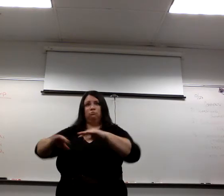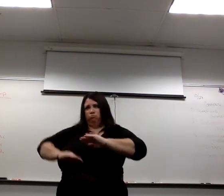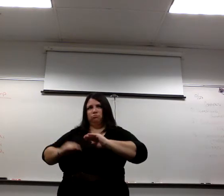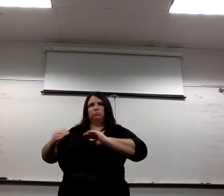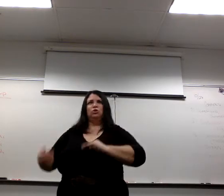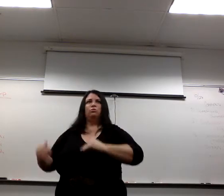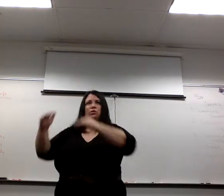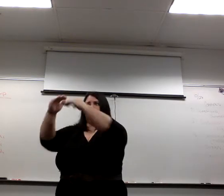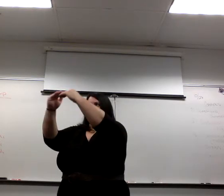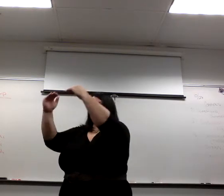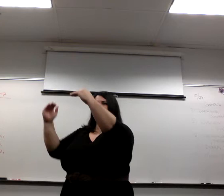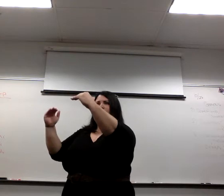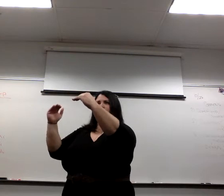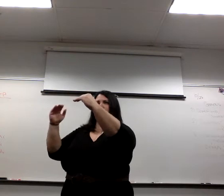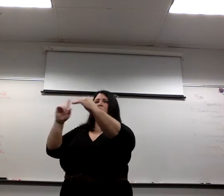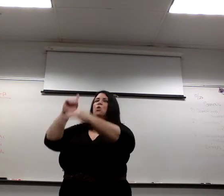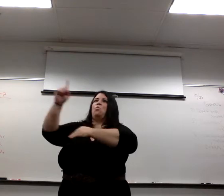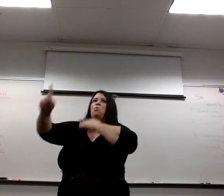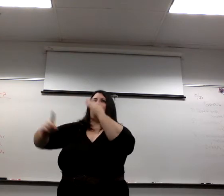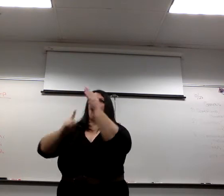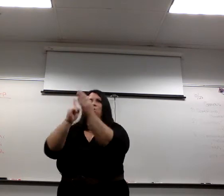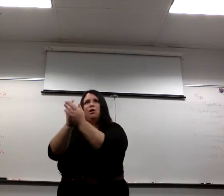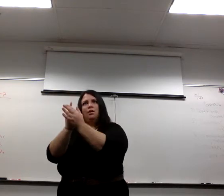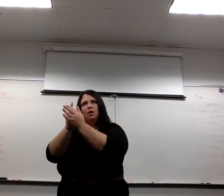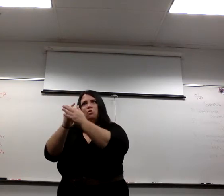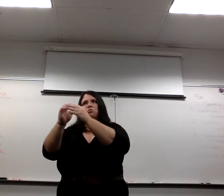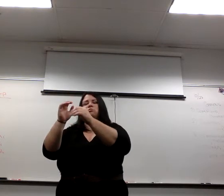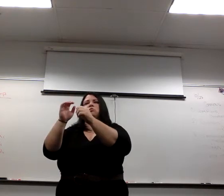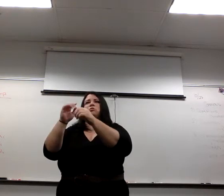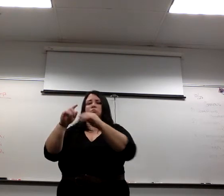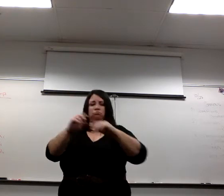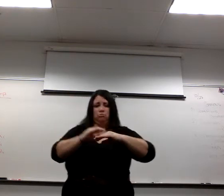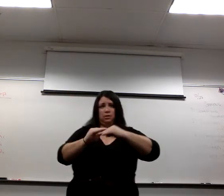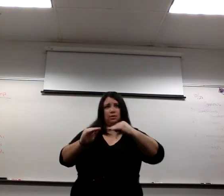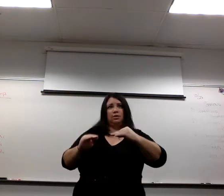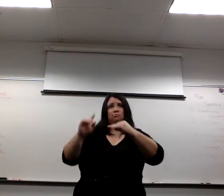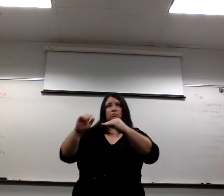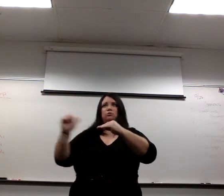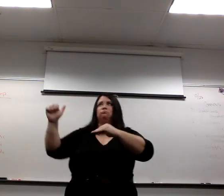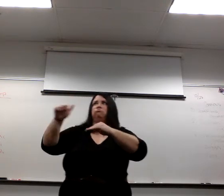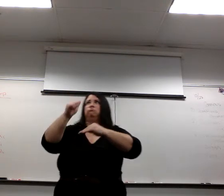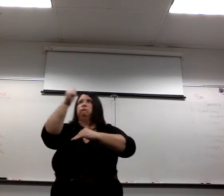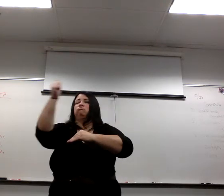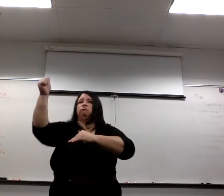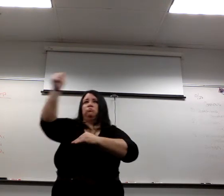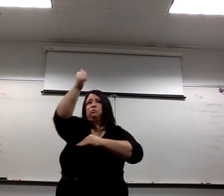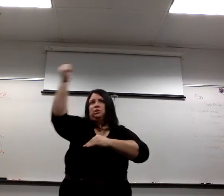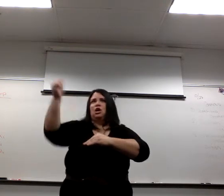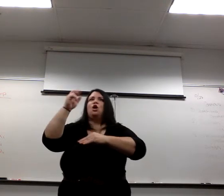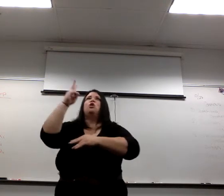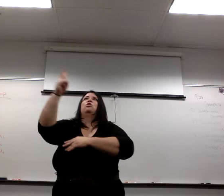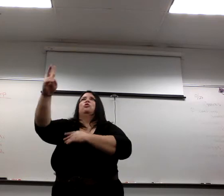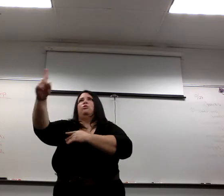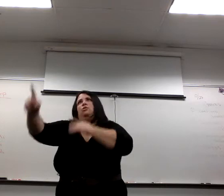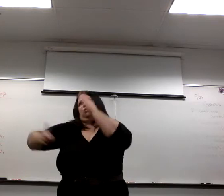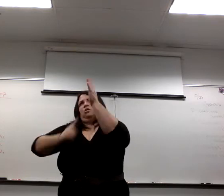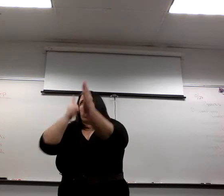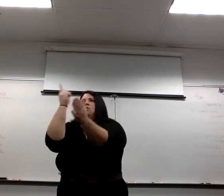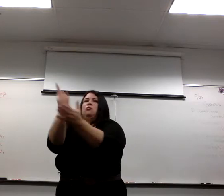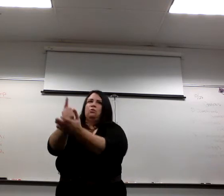And this took about another hour just to get from the steps to the statue. And that was the first time that I really looked back and realized